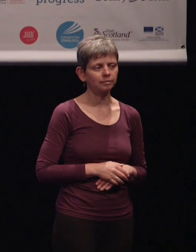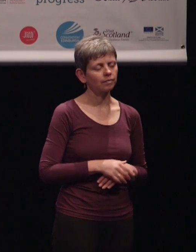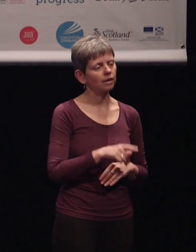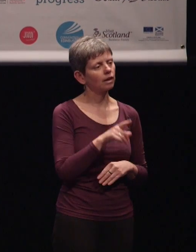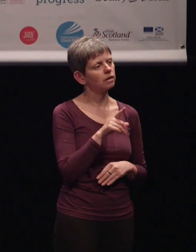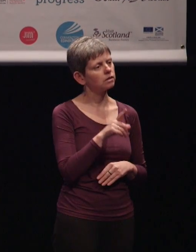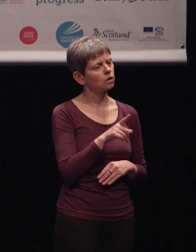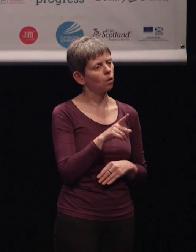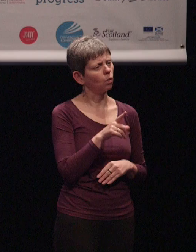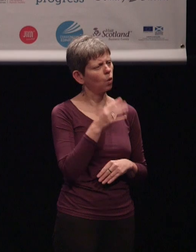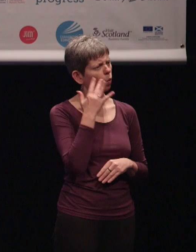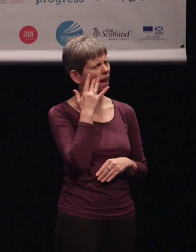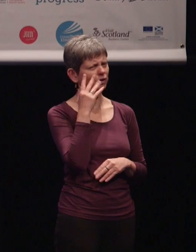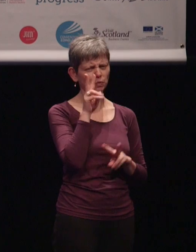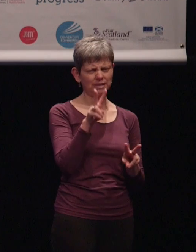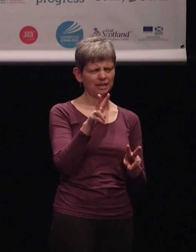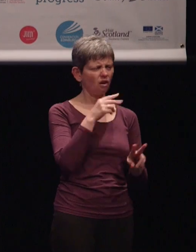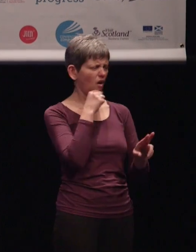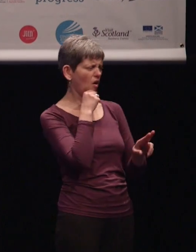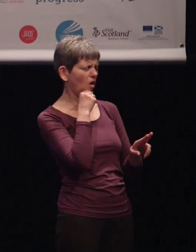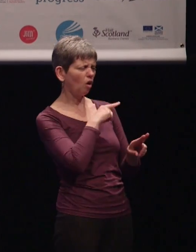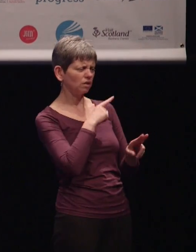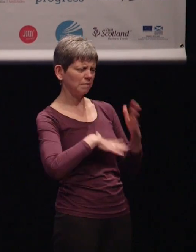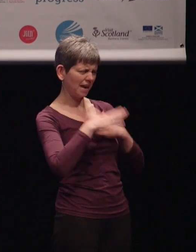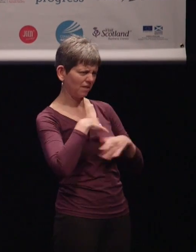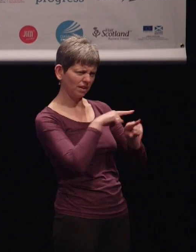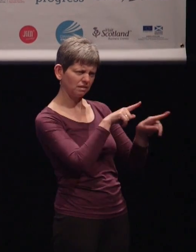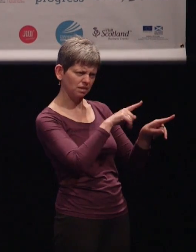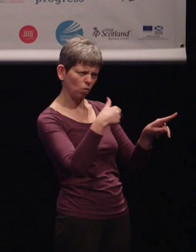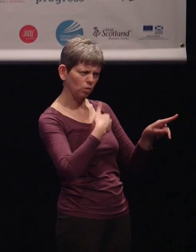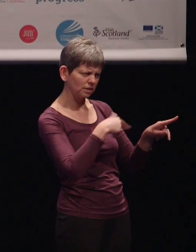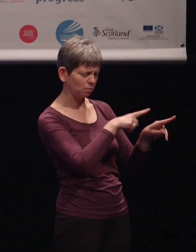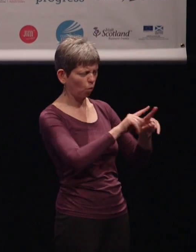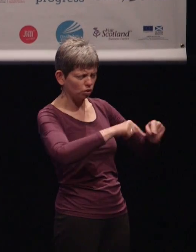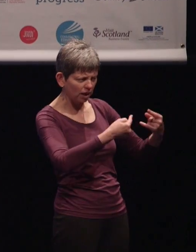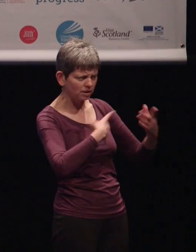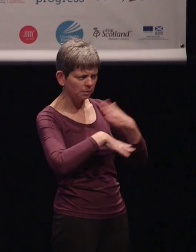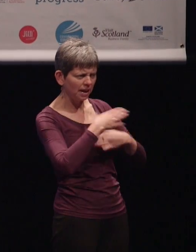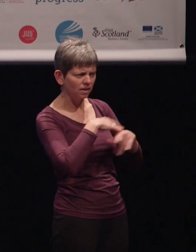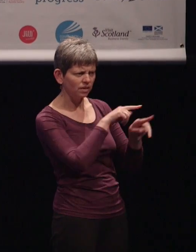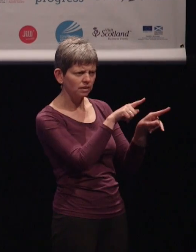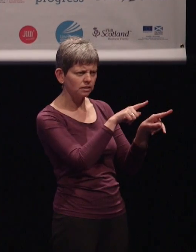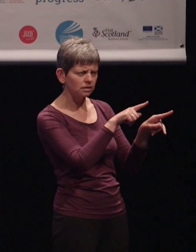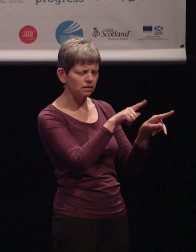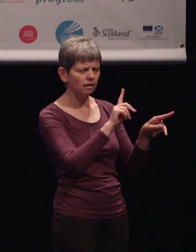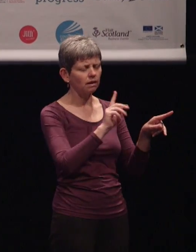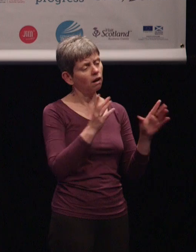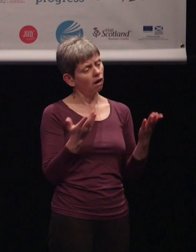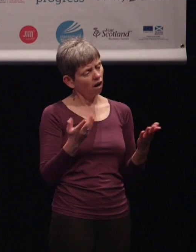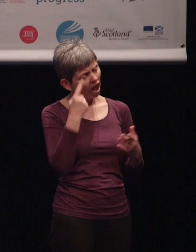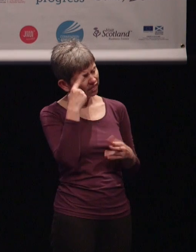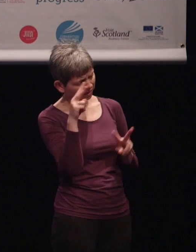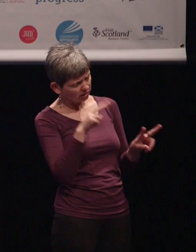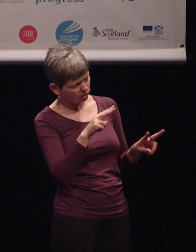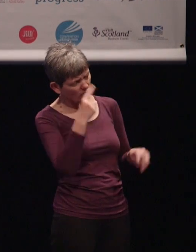what people might call odd behaviors in autism or challenging behaviors, I think you can just look at it